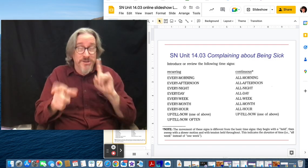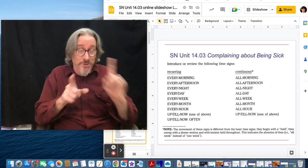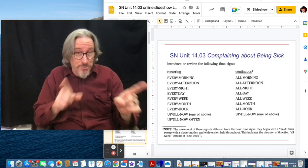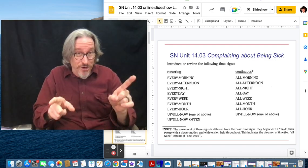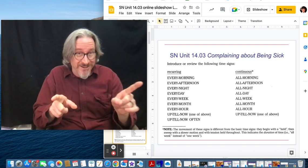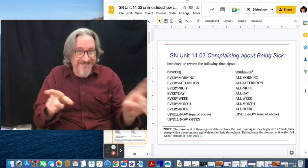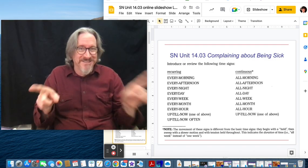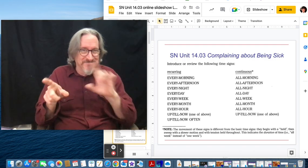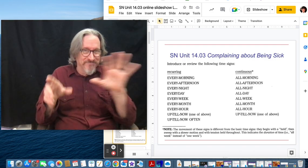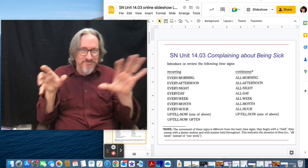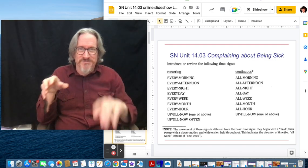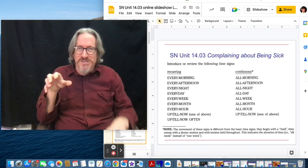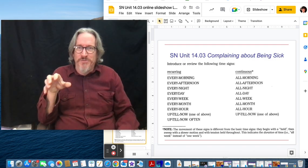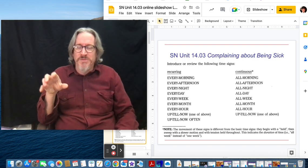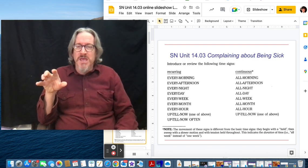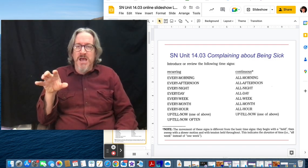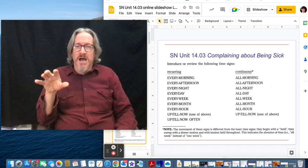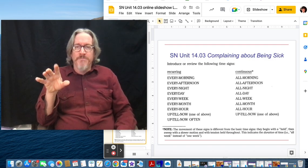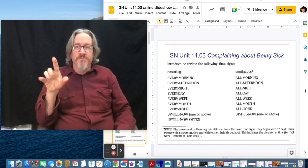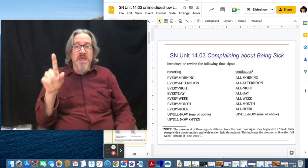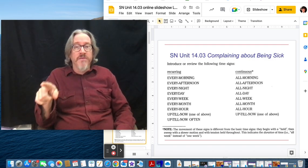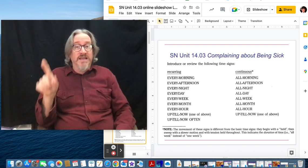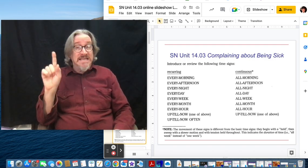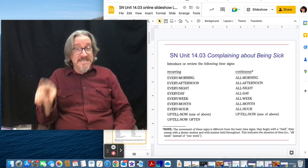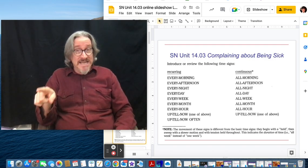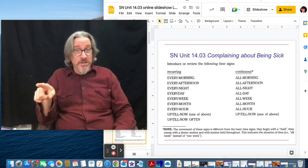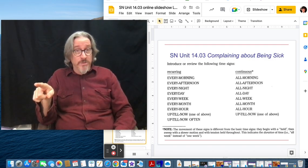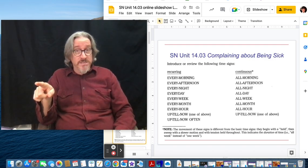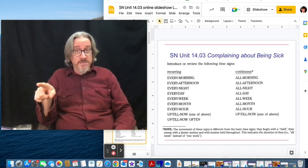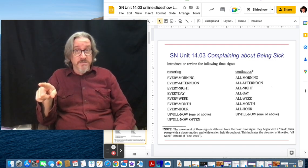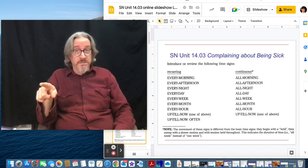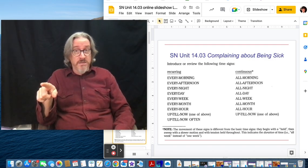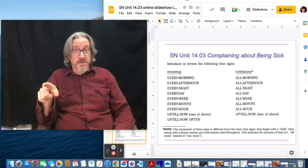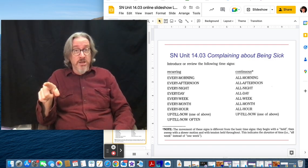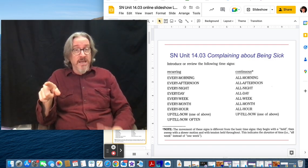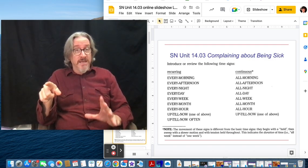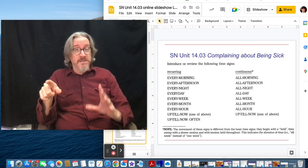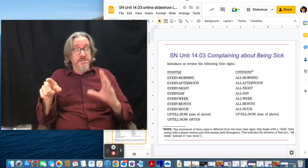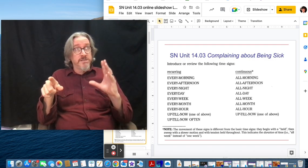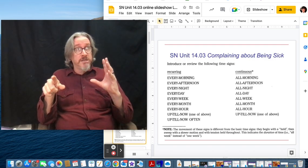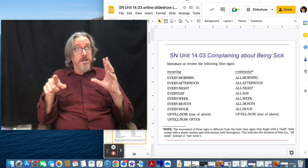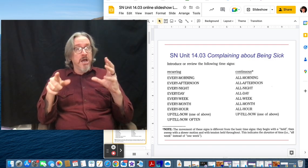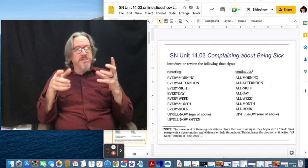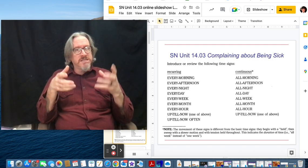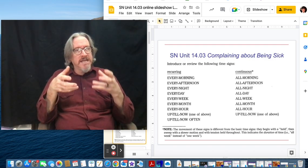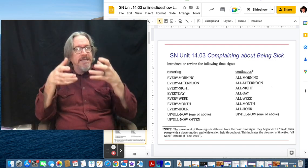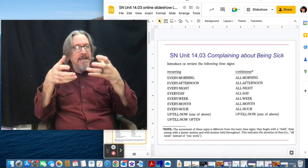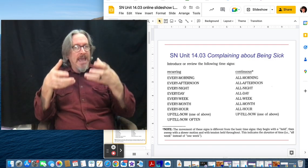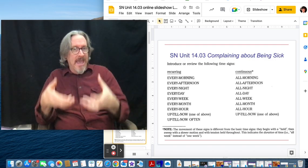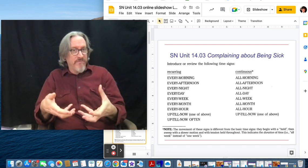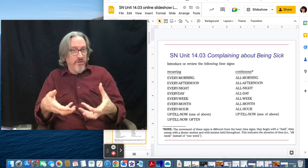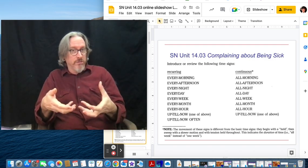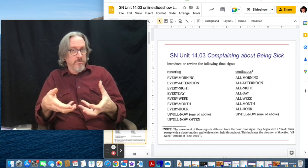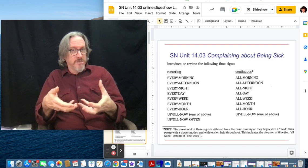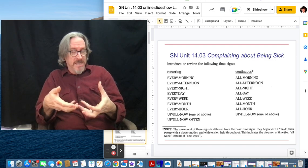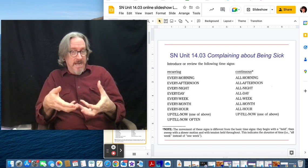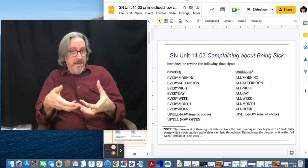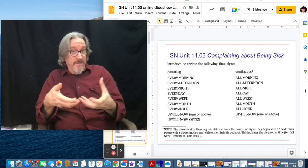which is in which book. So the continuous is slightly